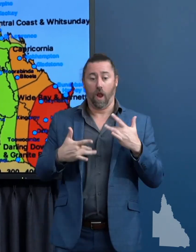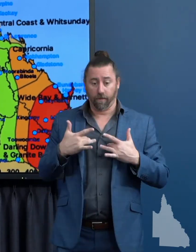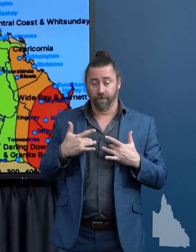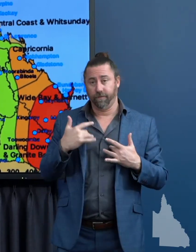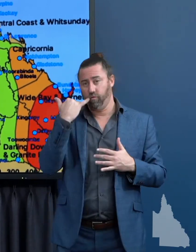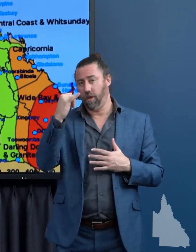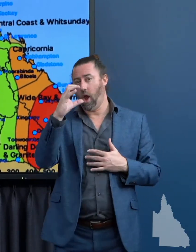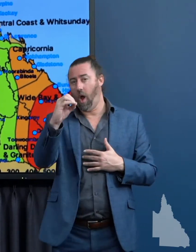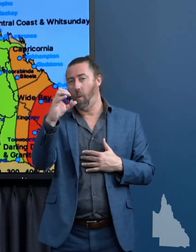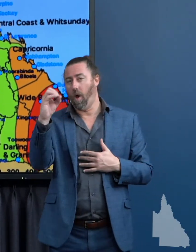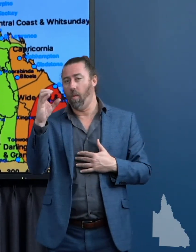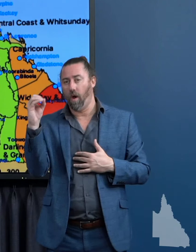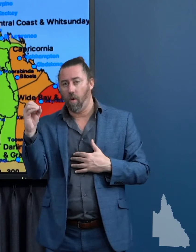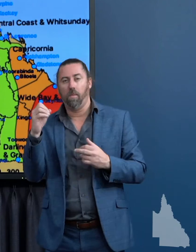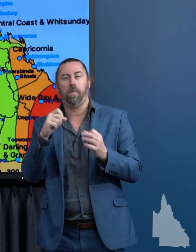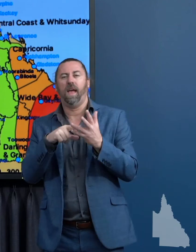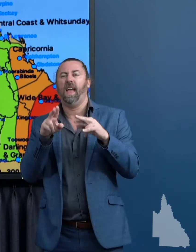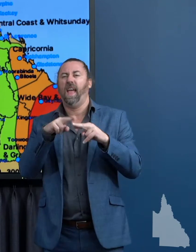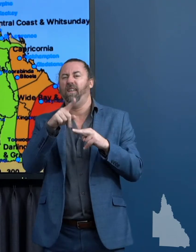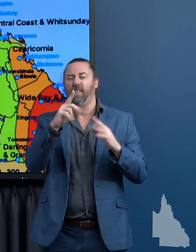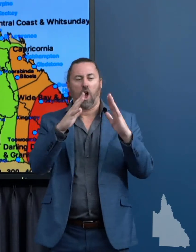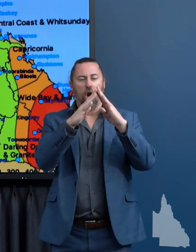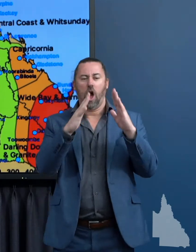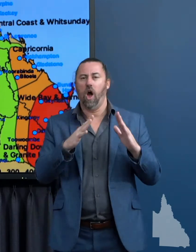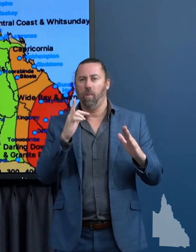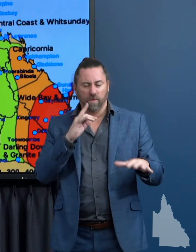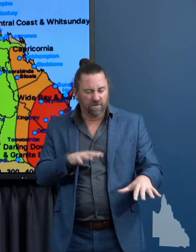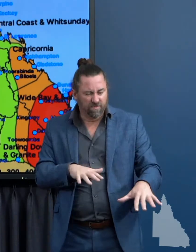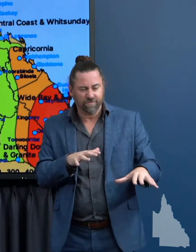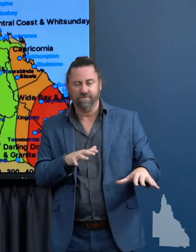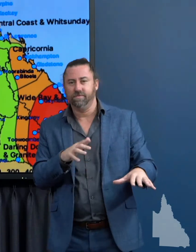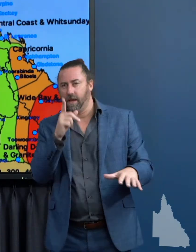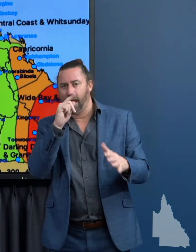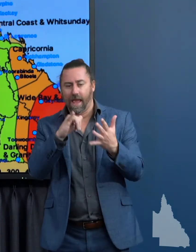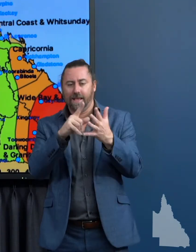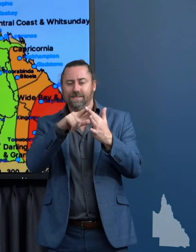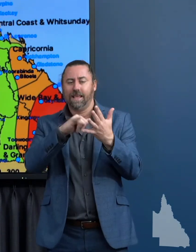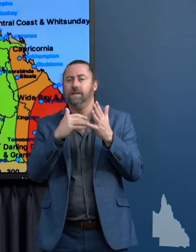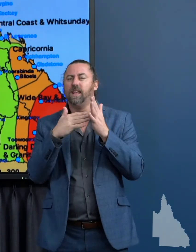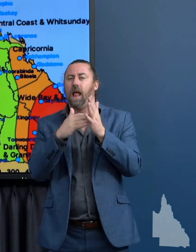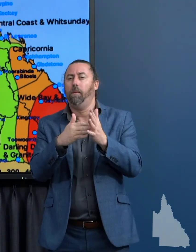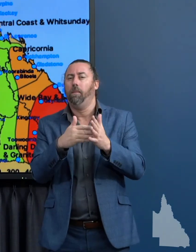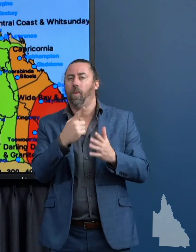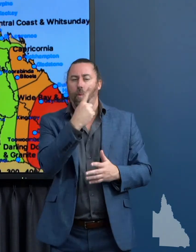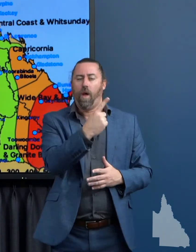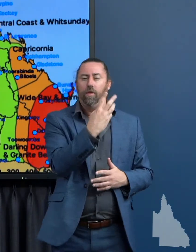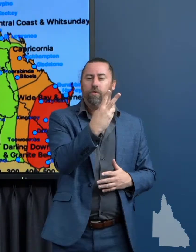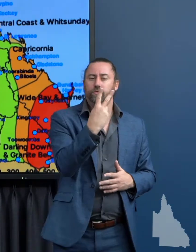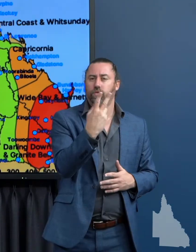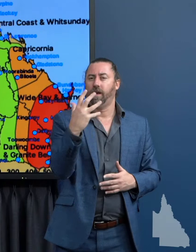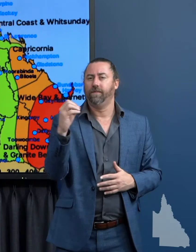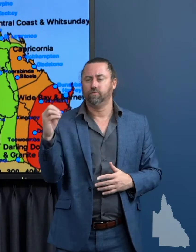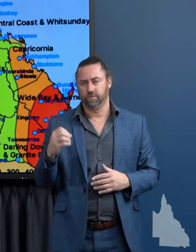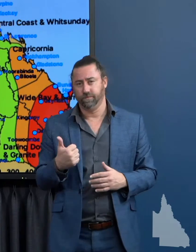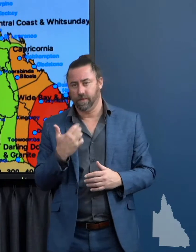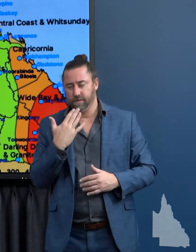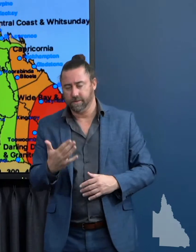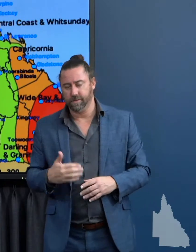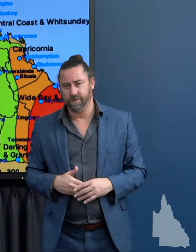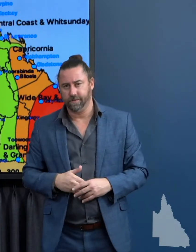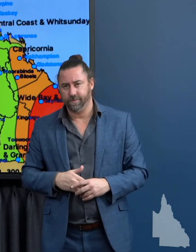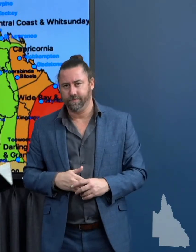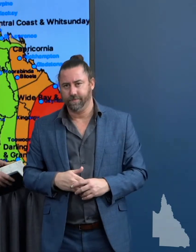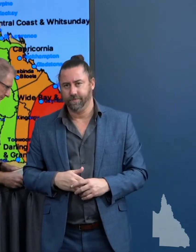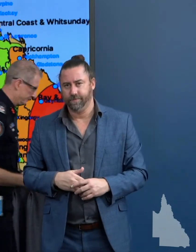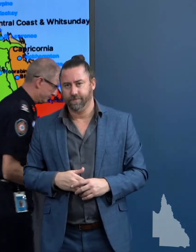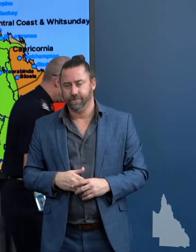000. If you're experiencing inundation, use the SES helpline on 132 500. Thank you.